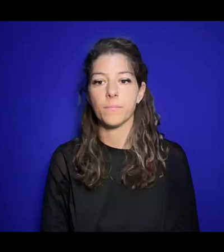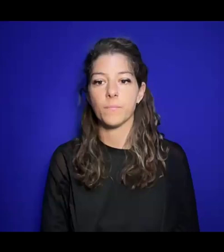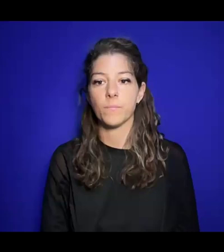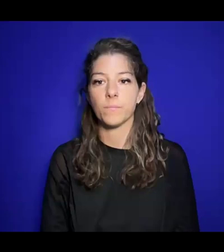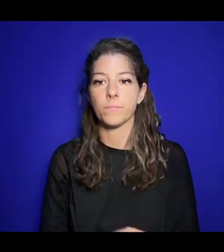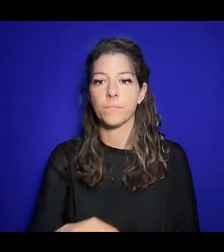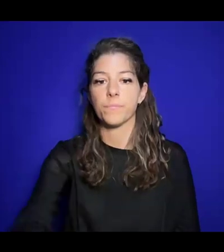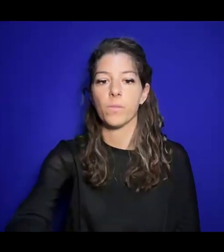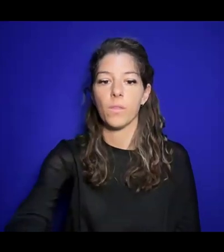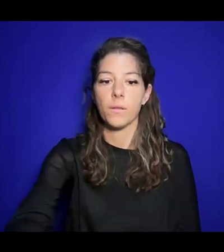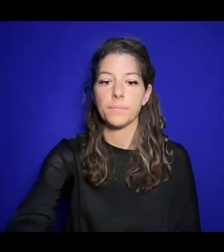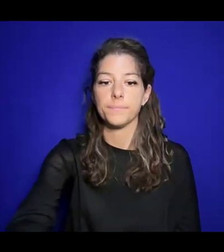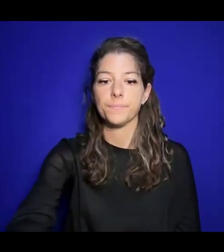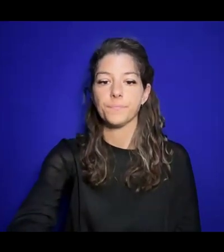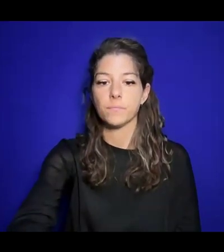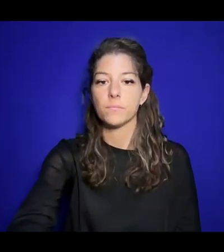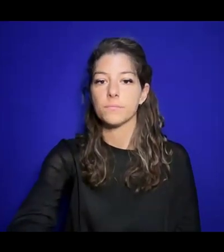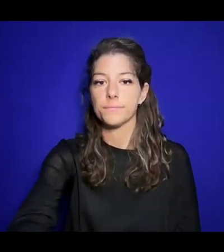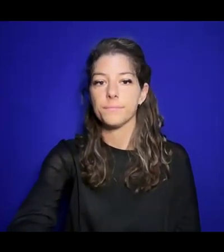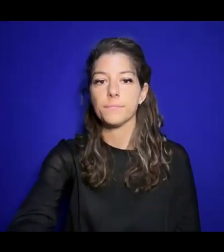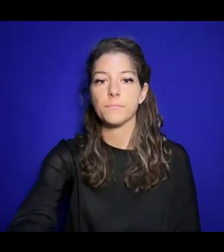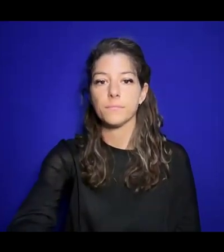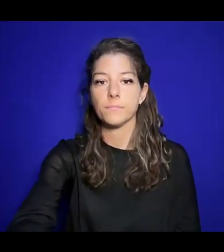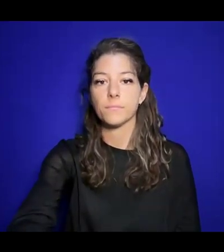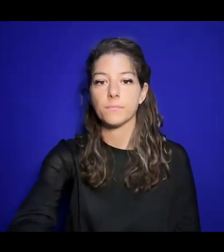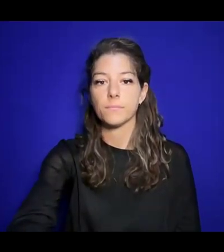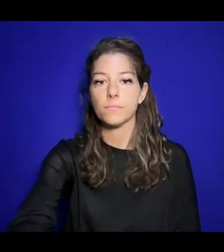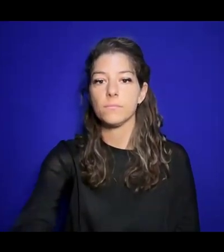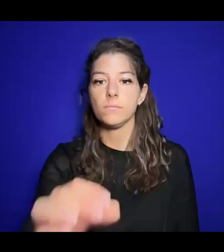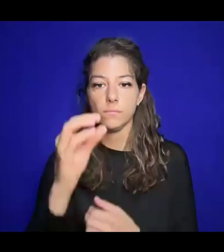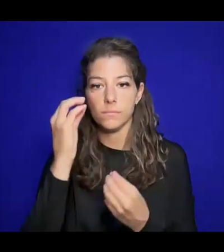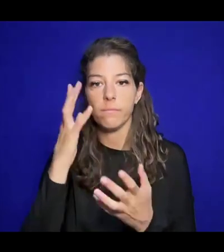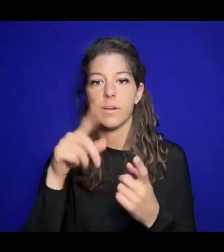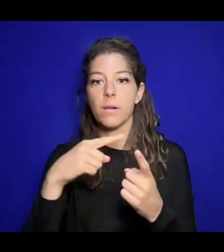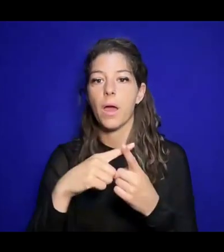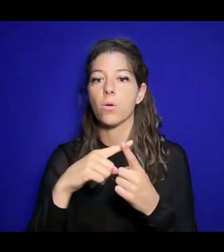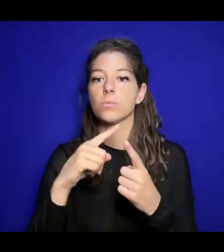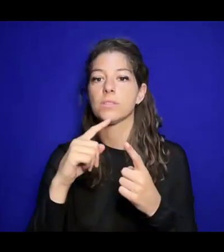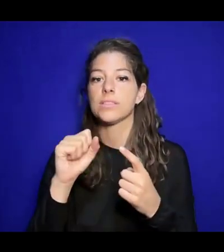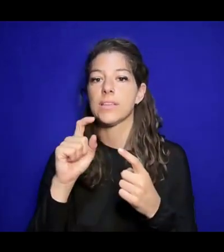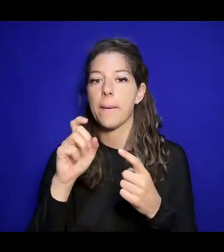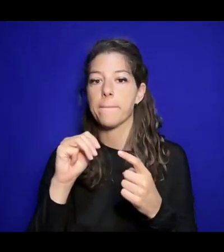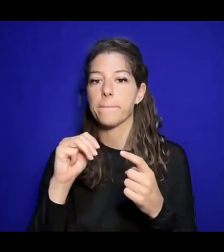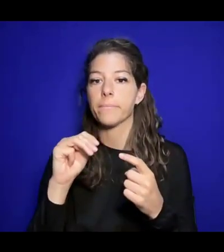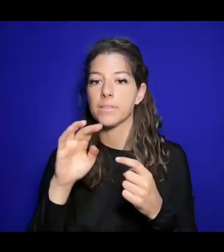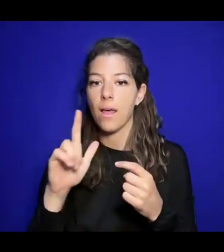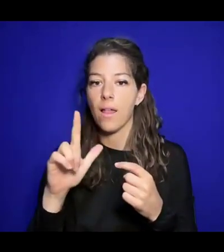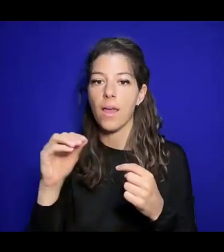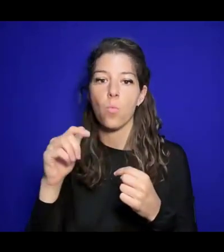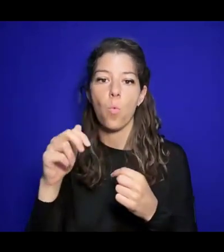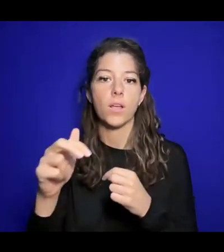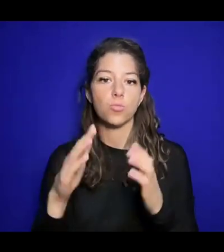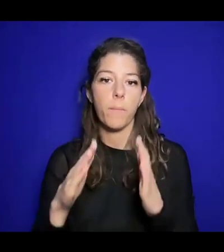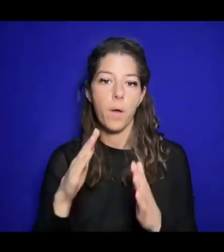has two questions. They want information about stem cells and the walking robot. So let's talk about that.